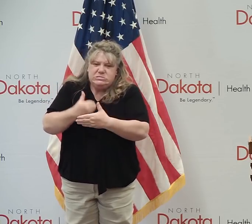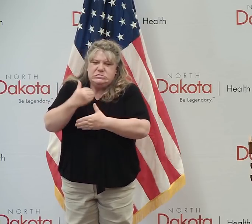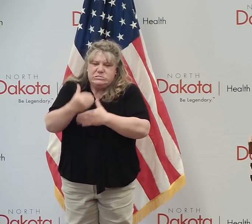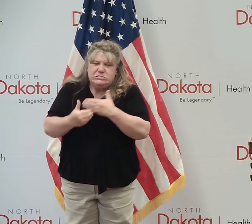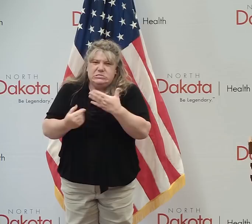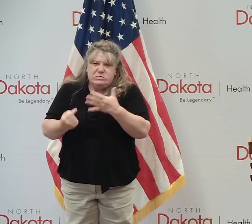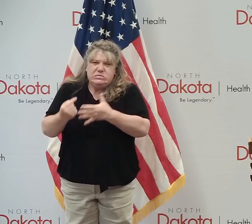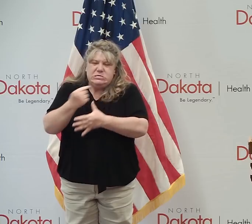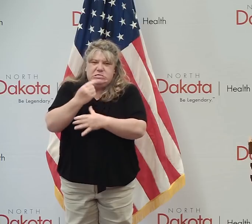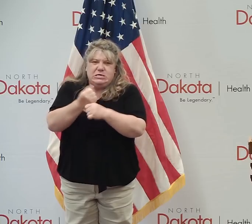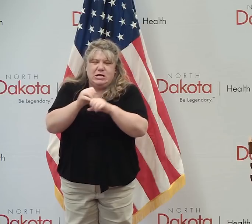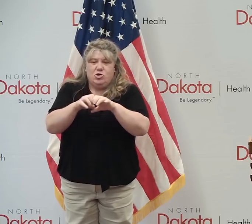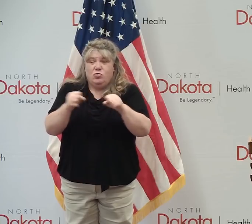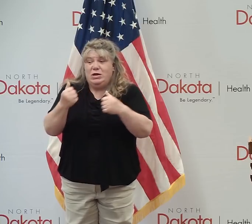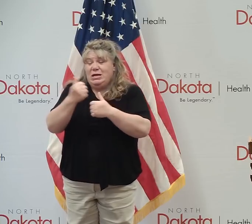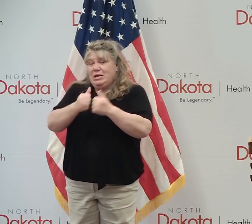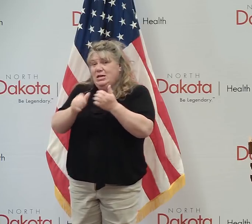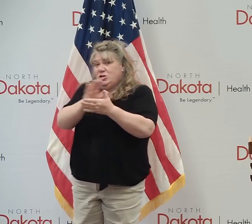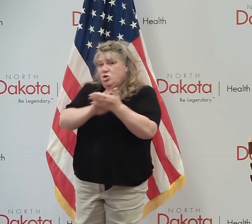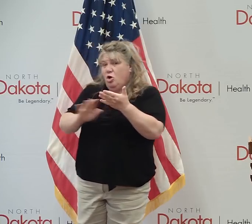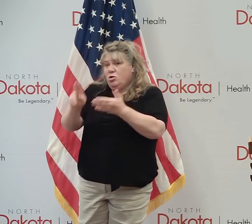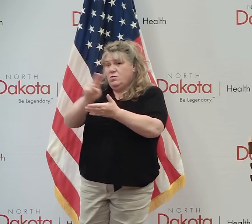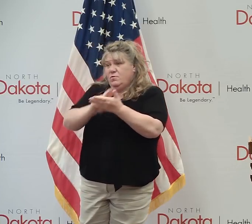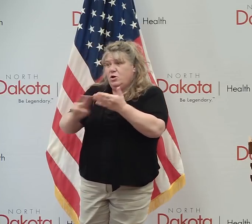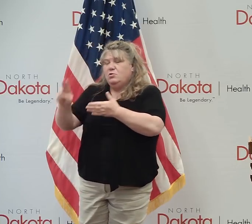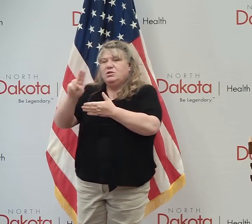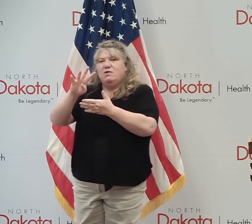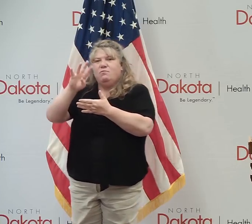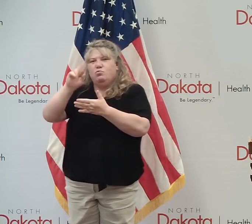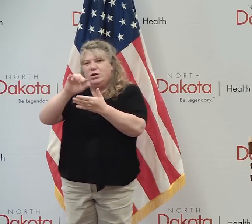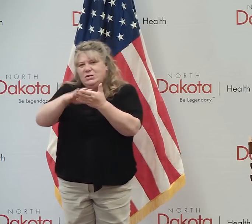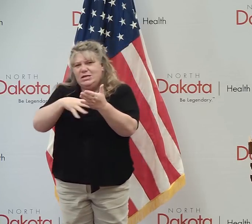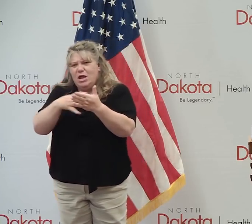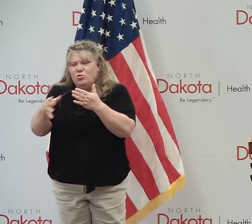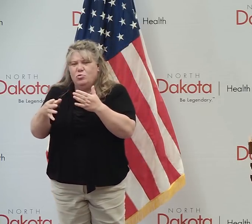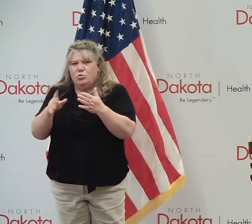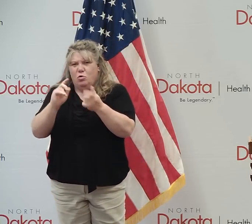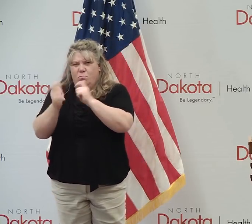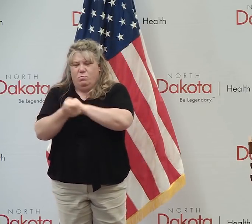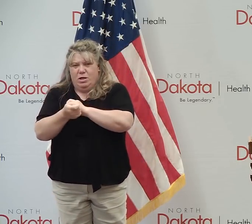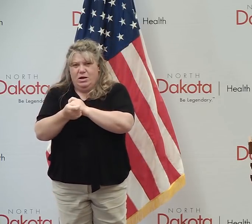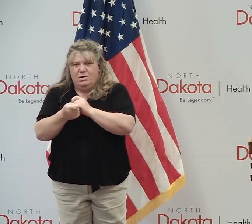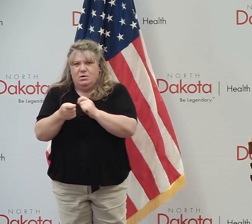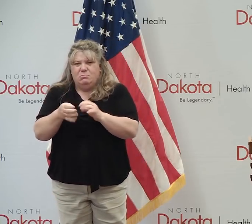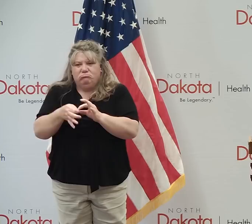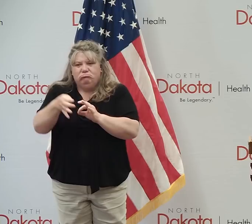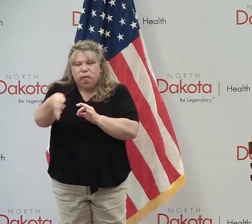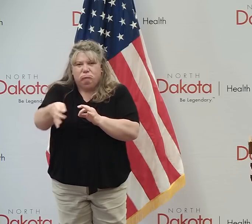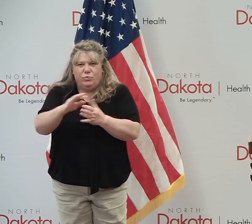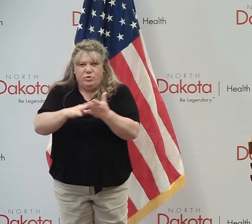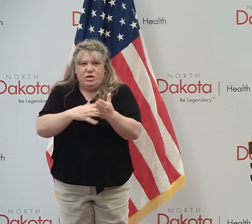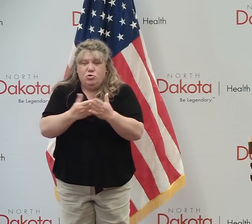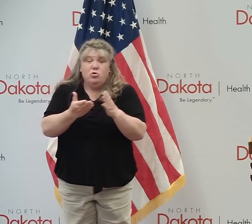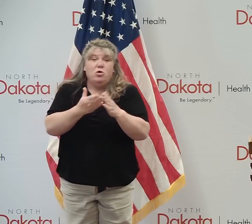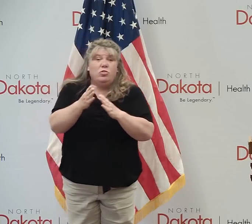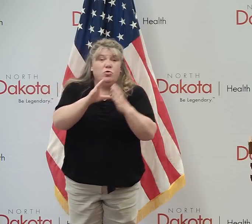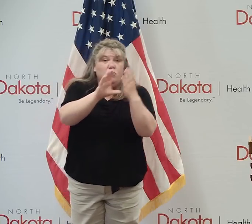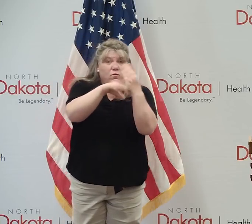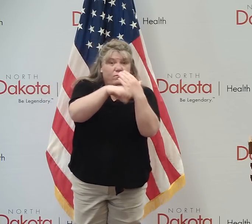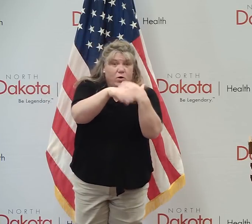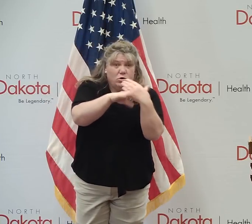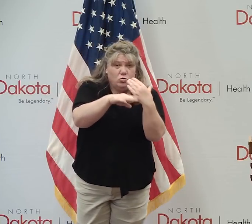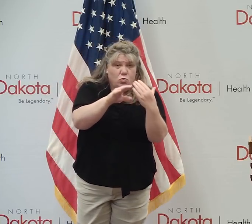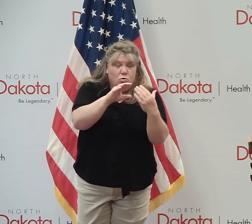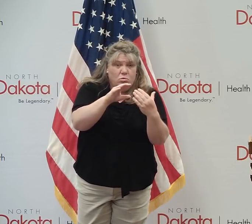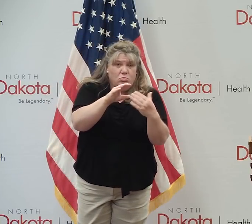degrees. And each of our colleges and universities have made plans to reschedule or revise planned commencement activities, whether through virtual commencement ceremonies